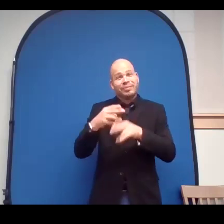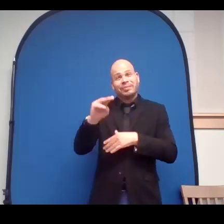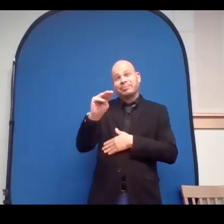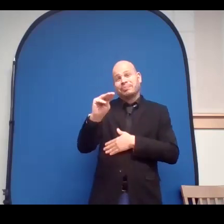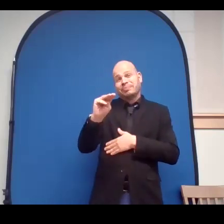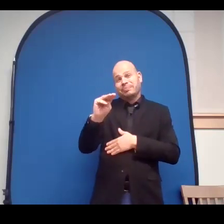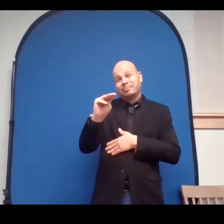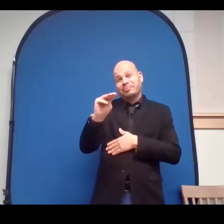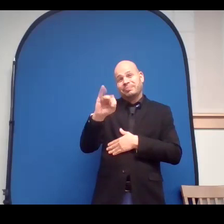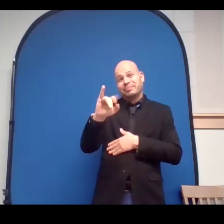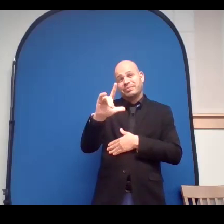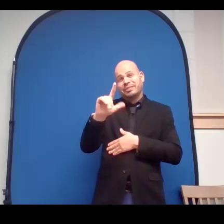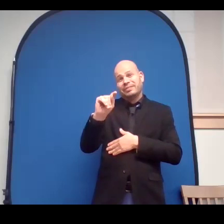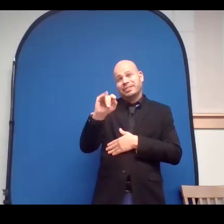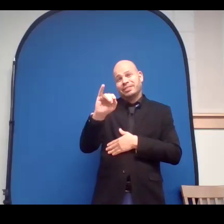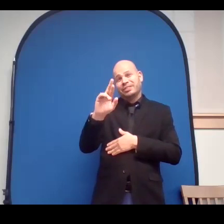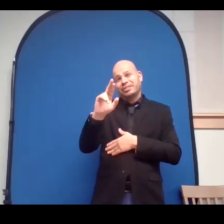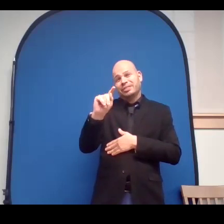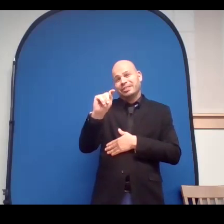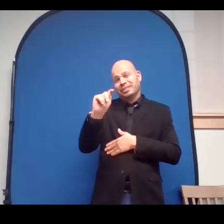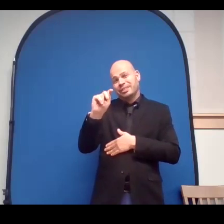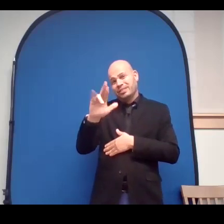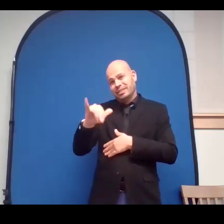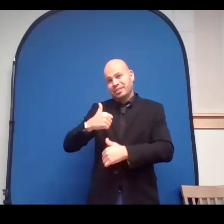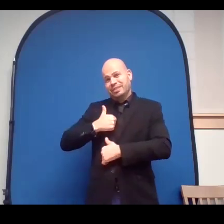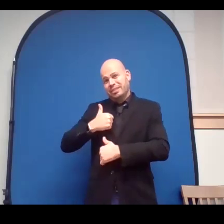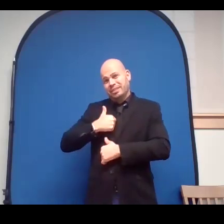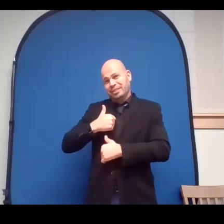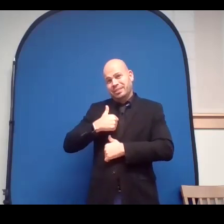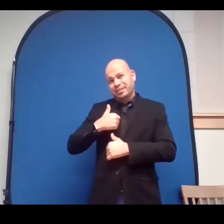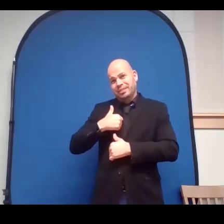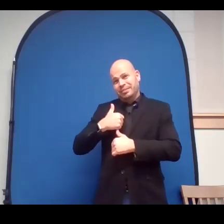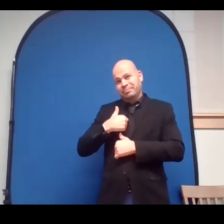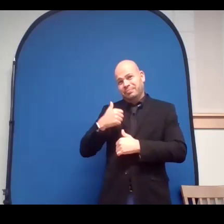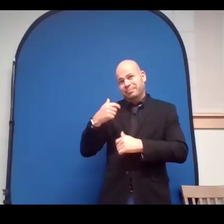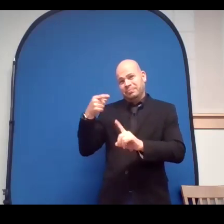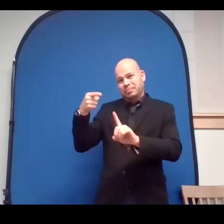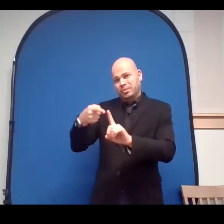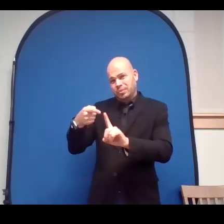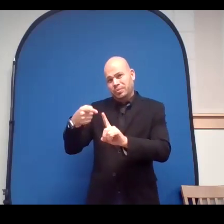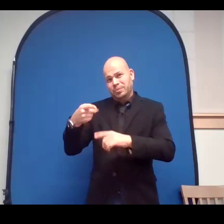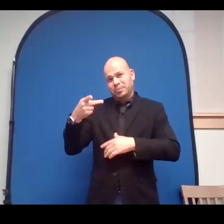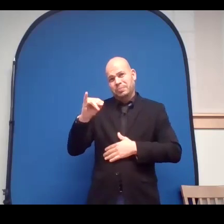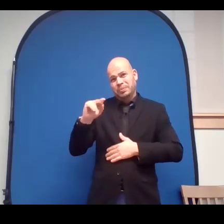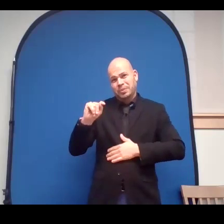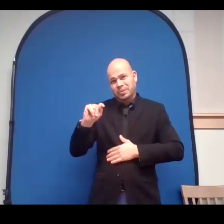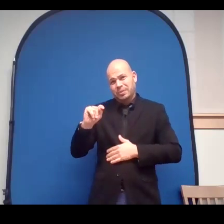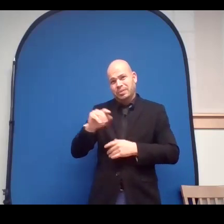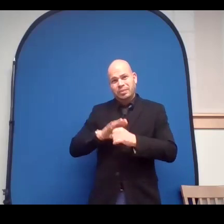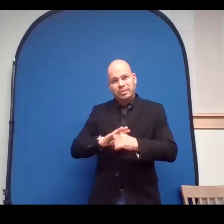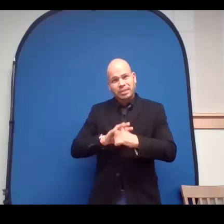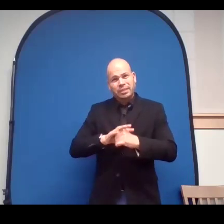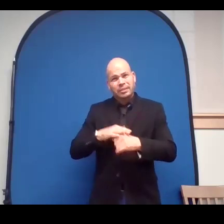So I'd be down there in the event that my anticipation when I left was that he was still going to refuse to come out of the door, and that I